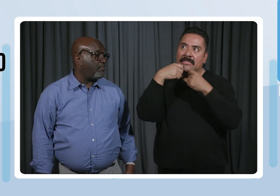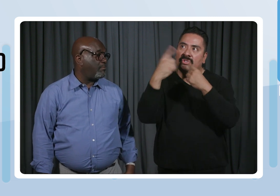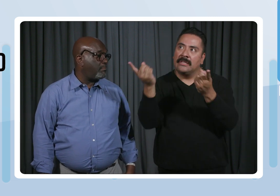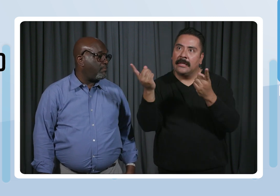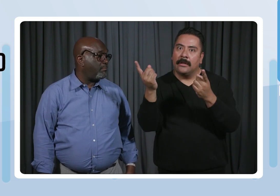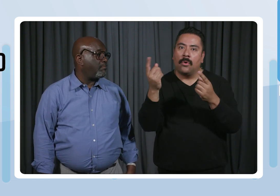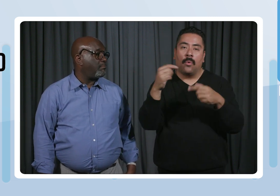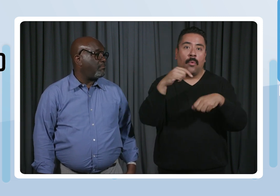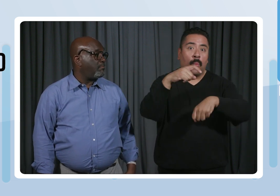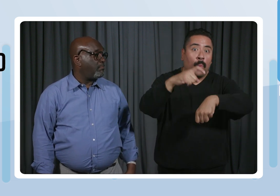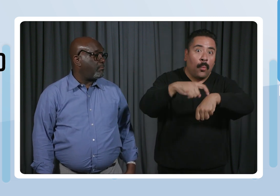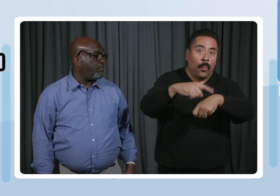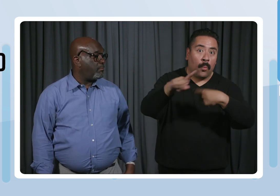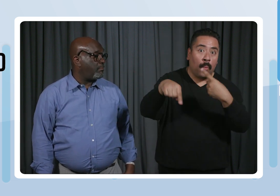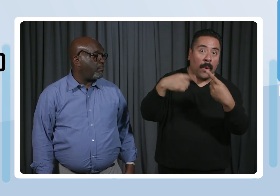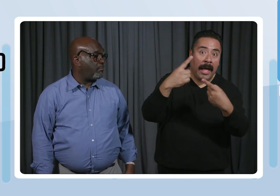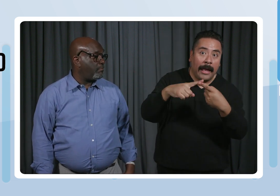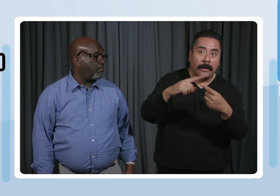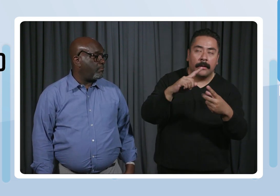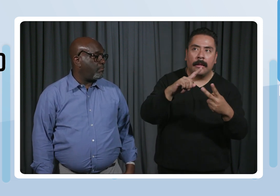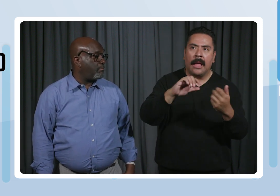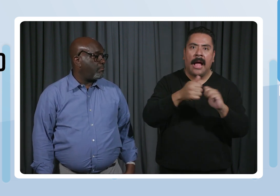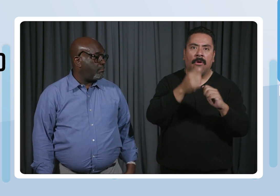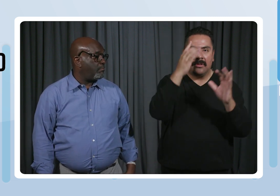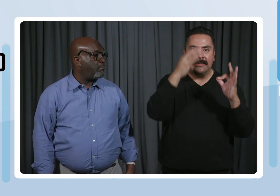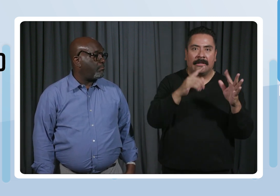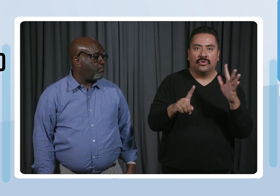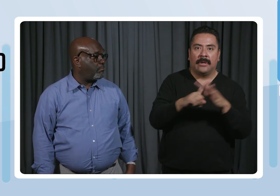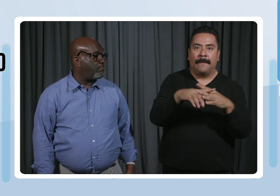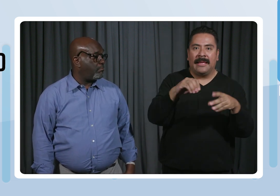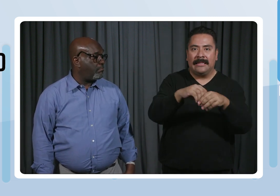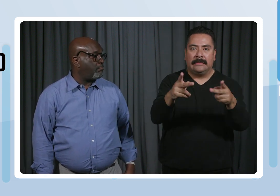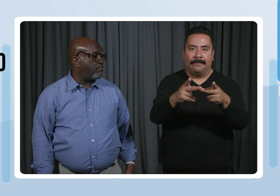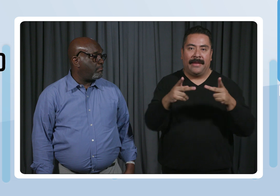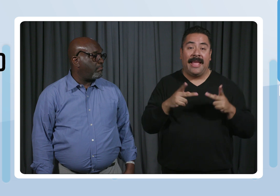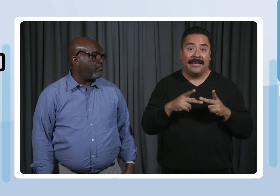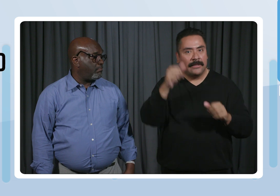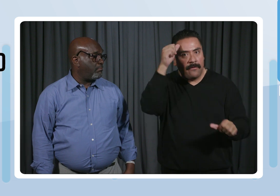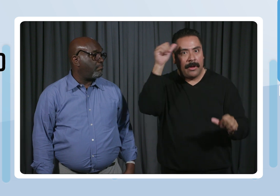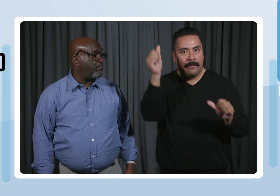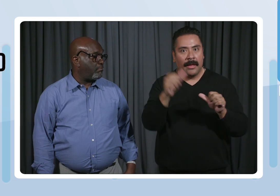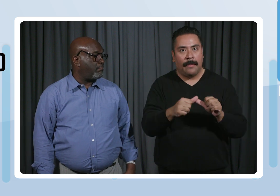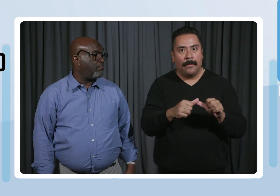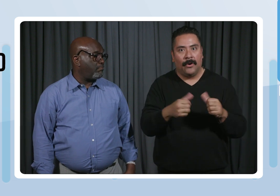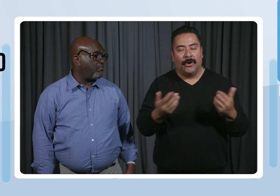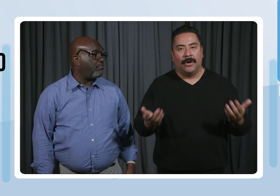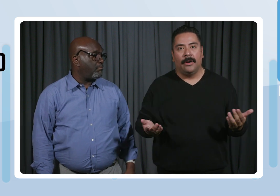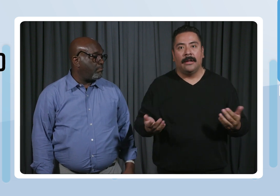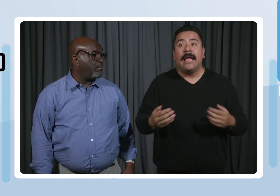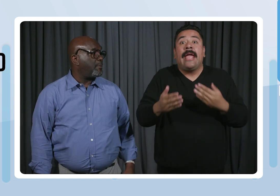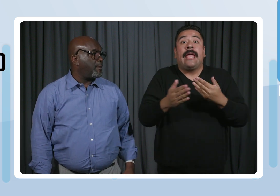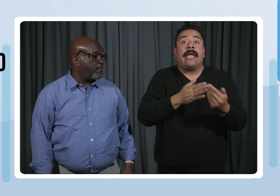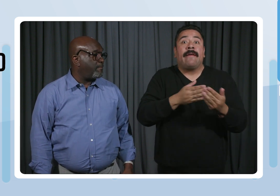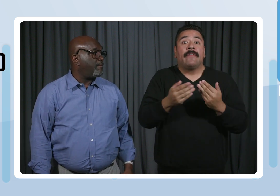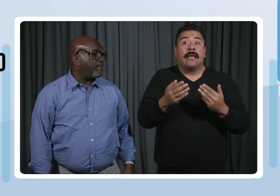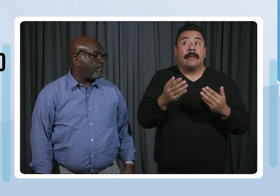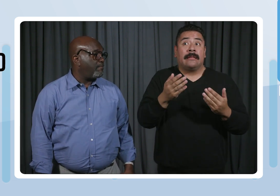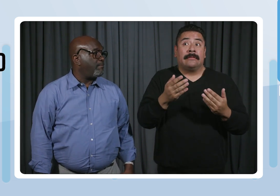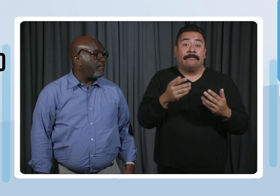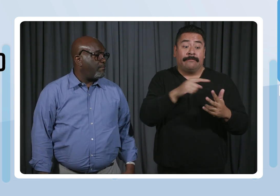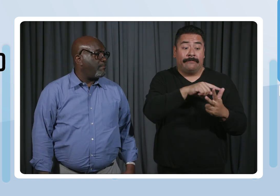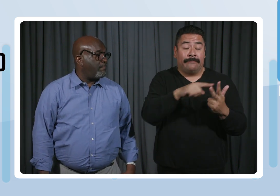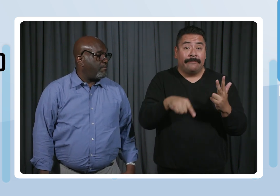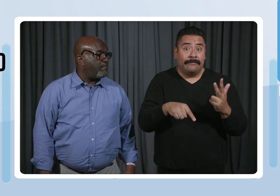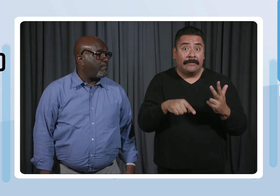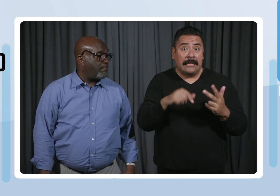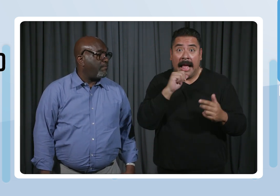to share it, and how you choose to show up in a space. So remember that even if this may not always be